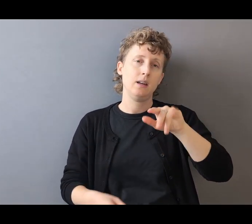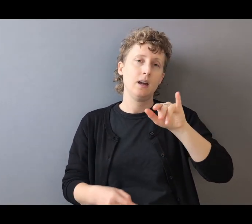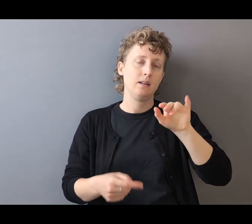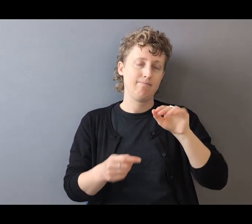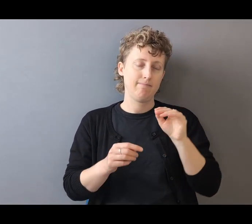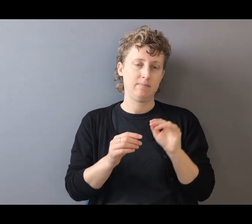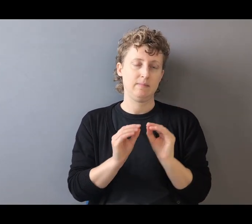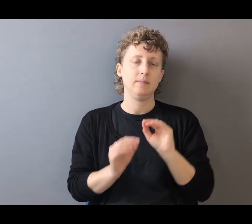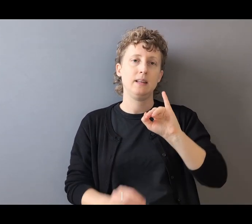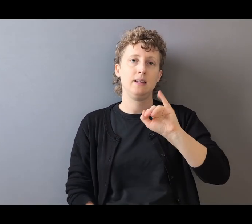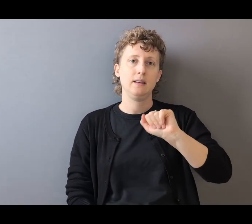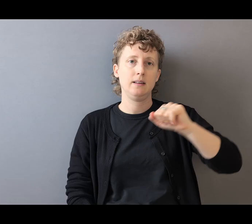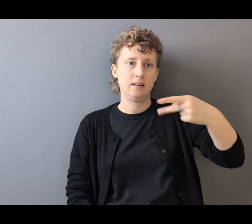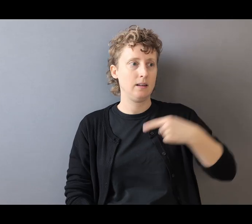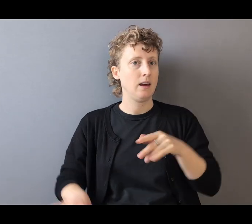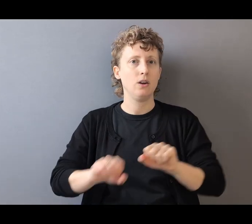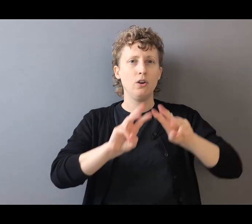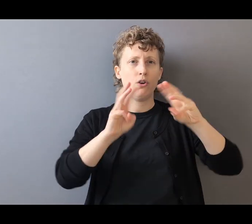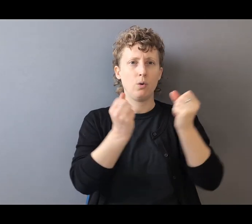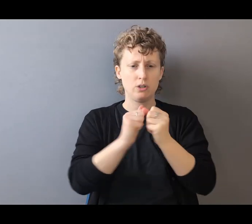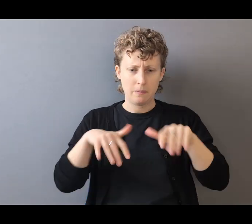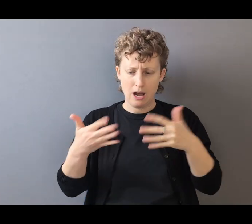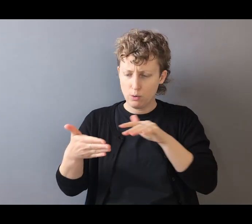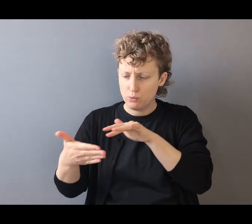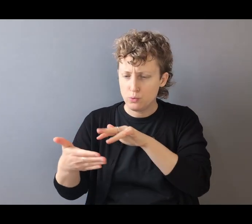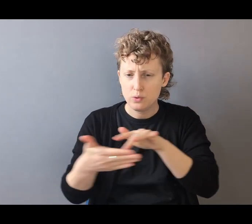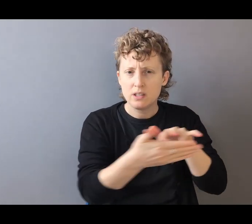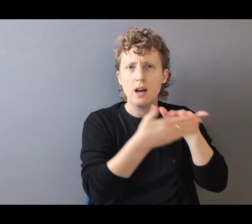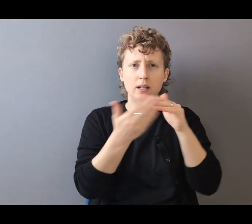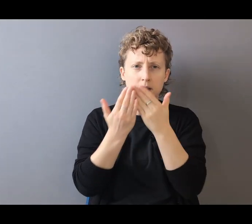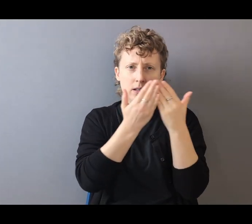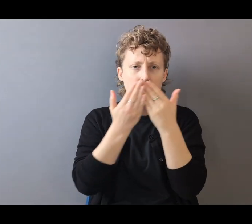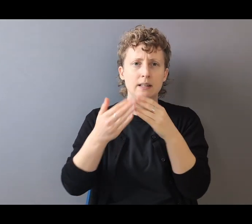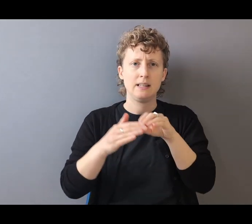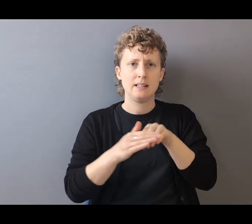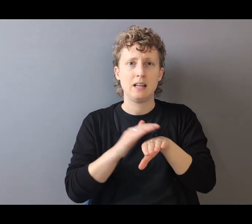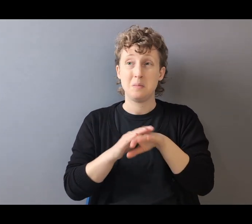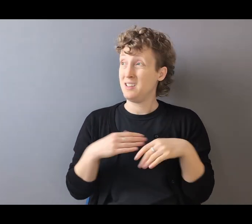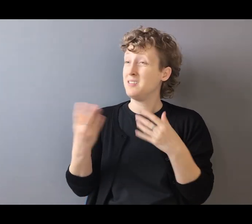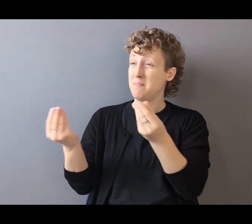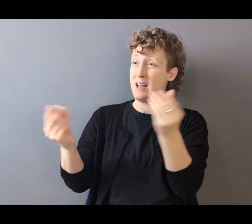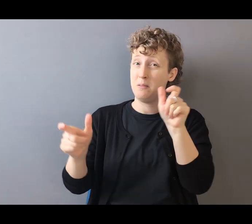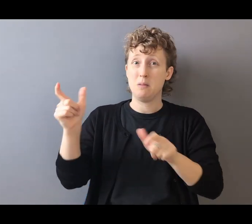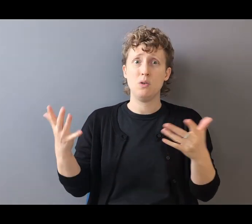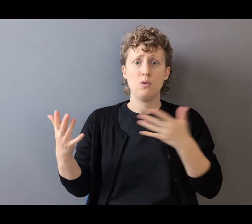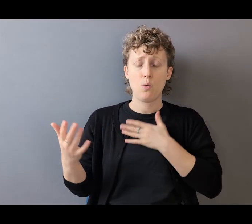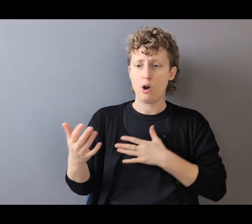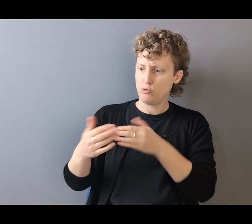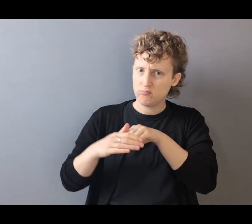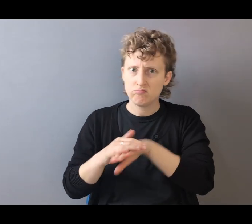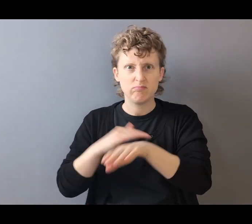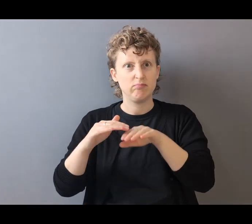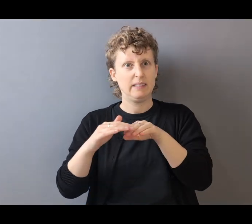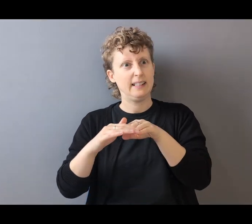a workshop. It was how to start in the accessibility field, and there's like a lot of people who want to start in this field. They come from different other fields, and I found